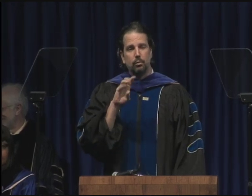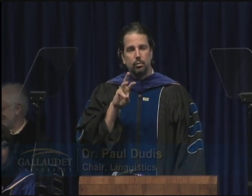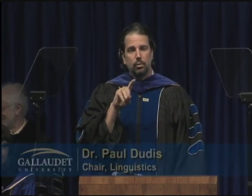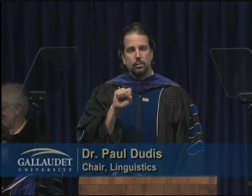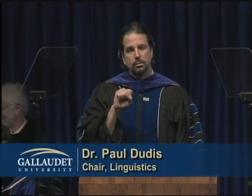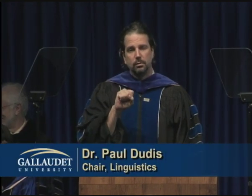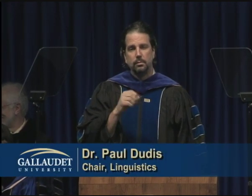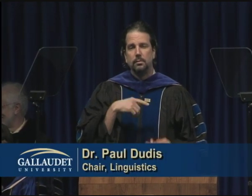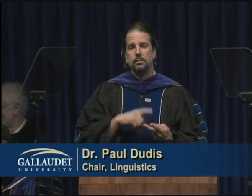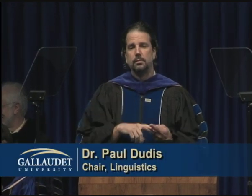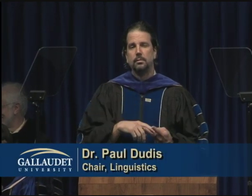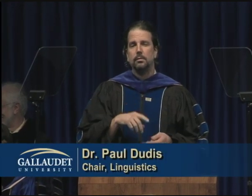Will Dr. Tara Edwards